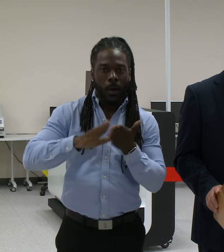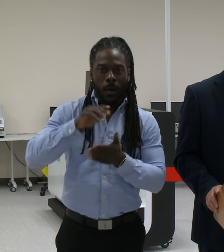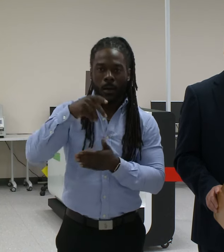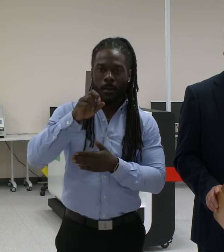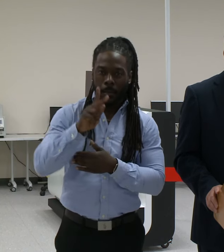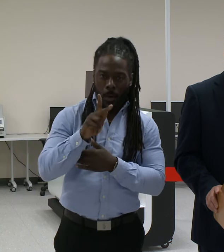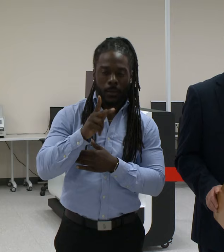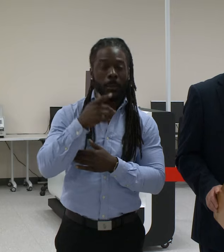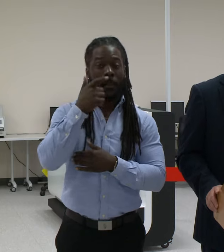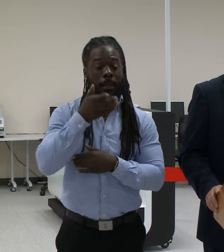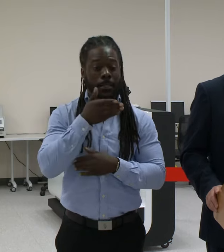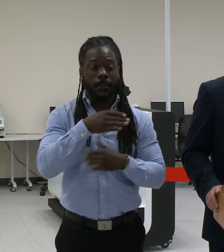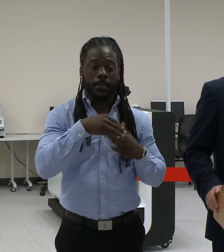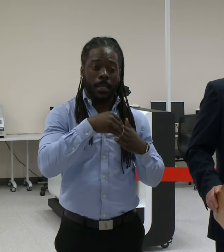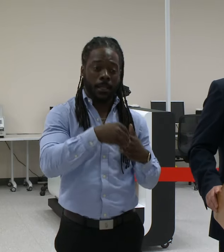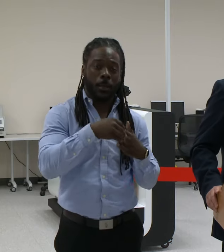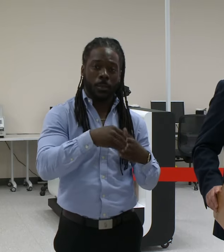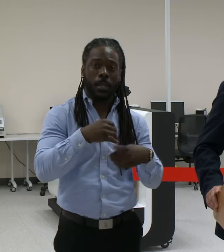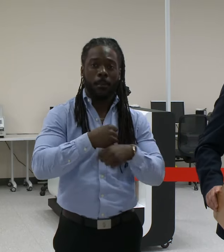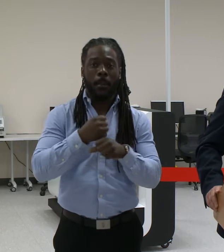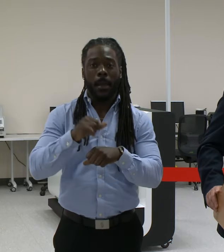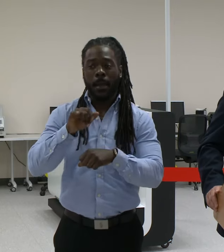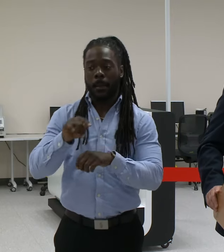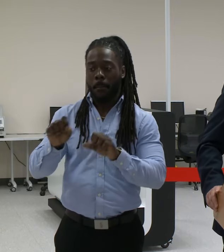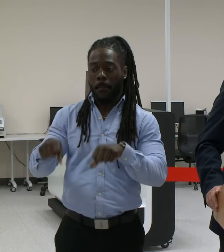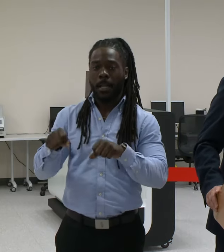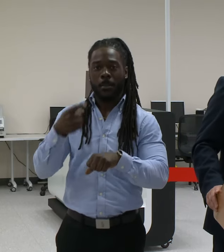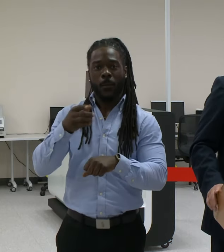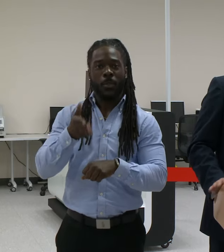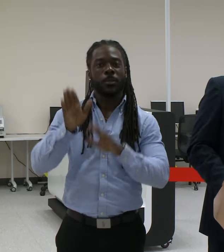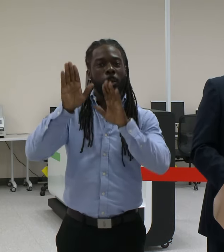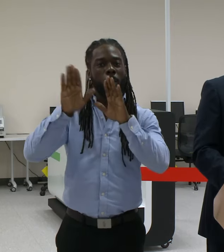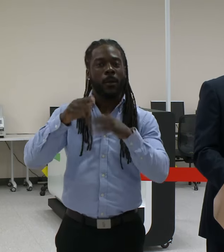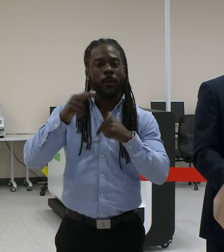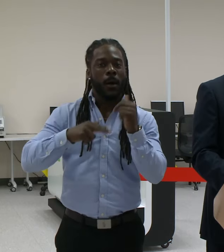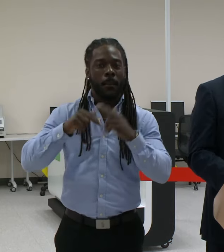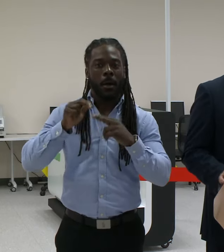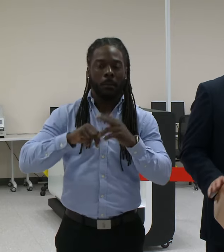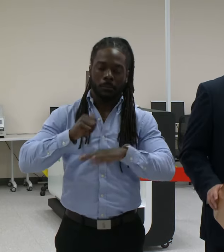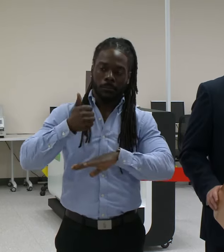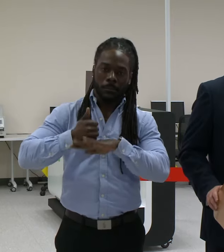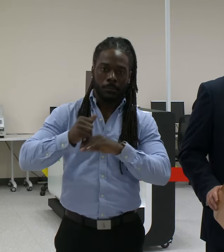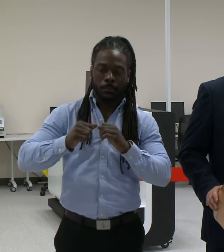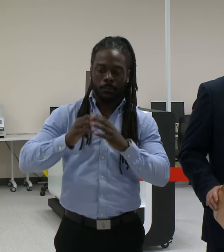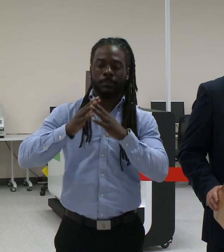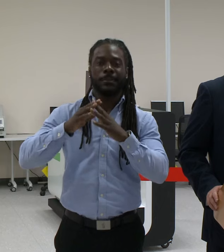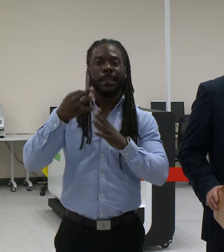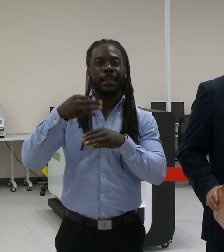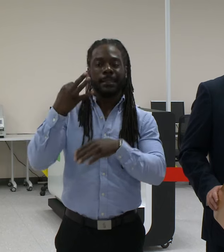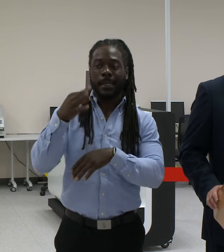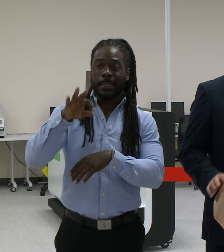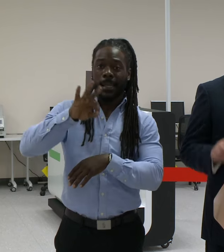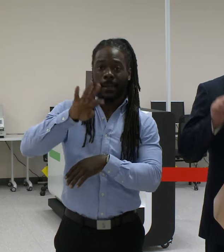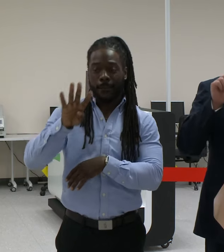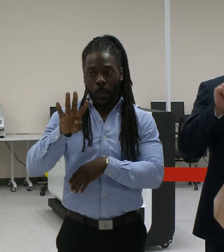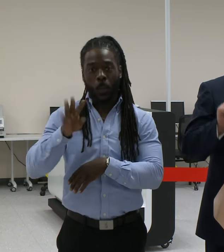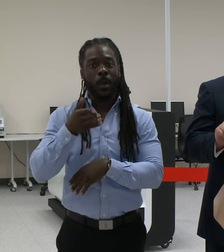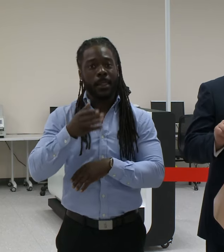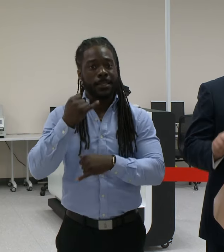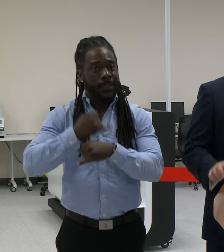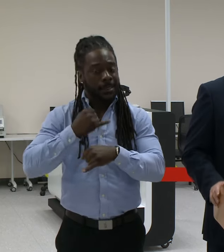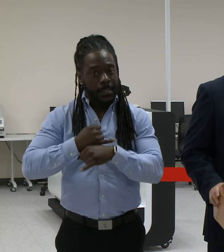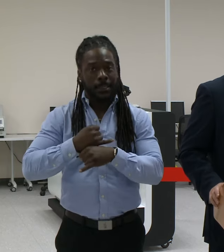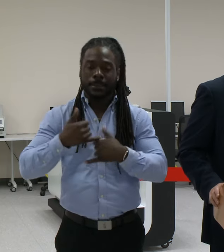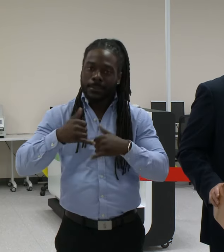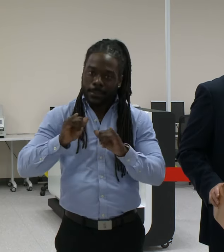was his leadership that made it possible for this magnificent building to open in 1994, a facility that is